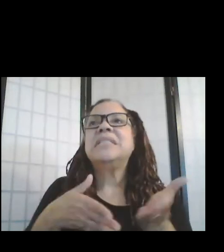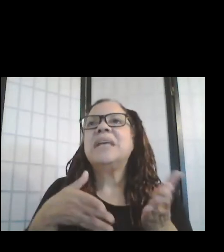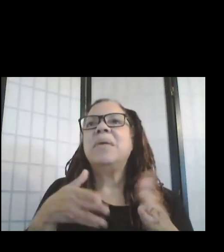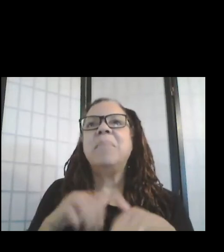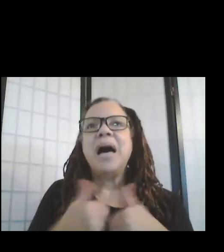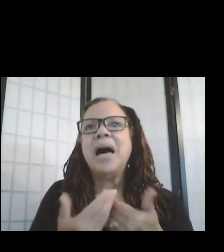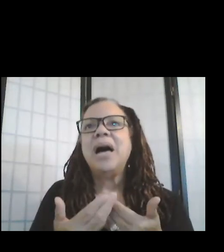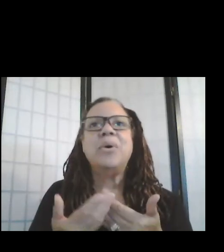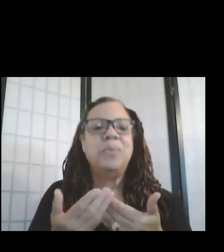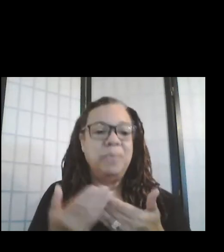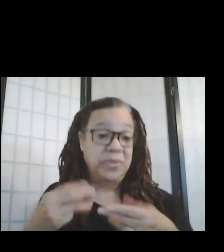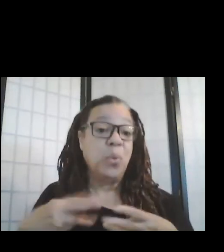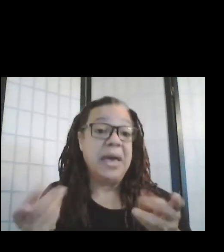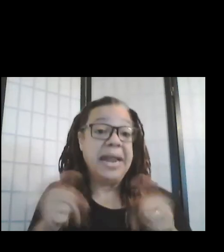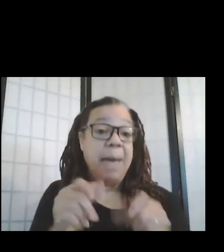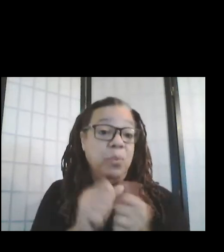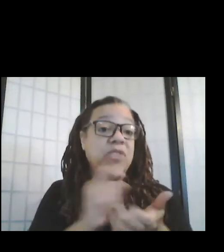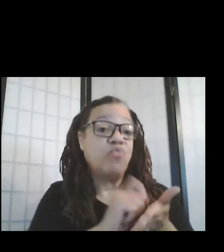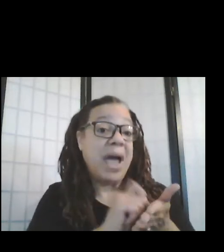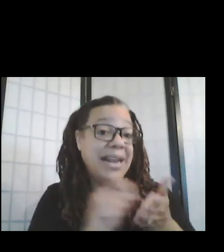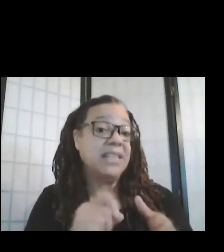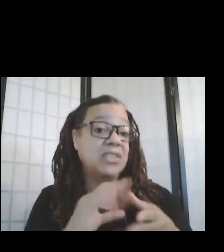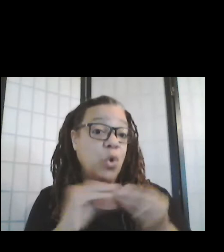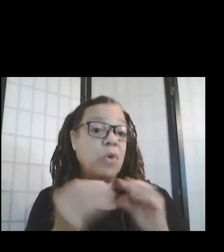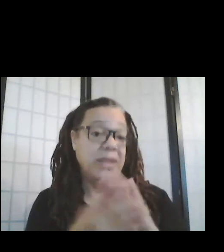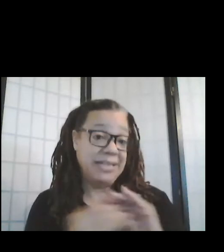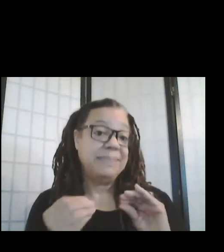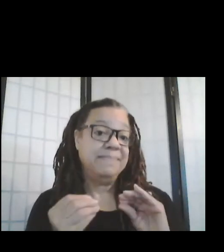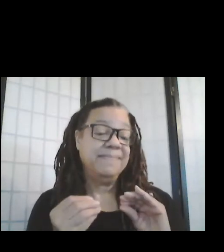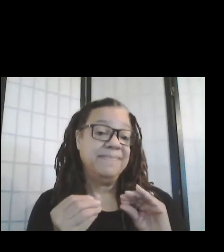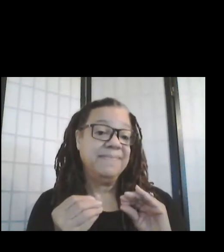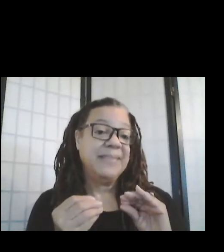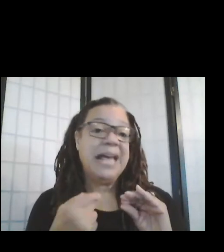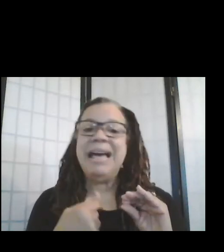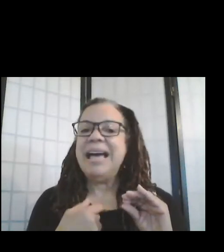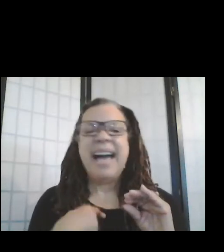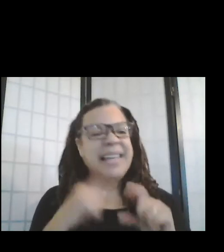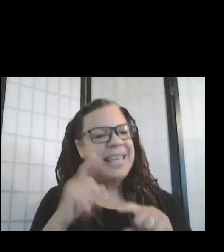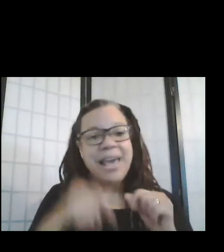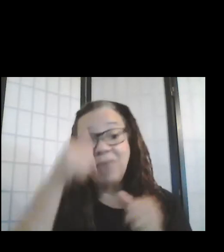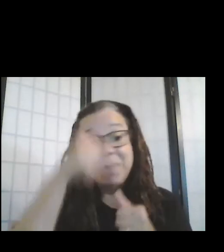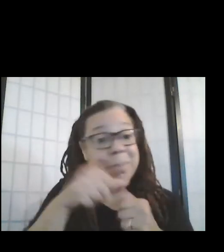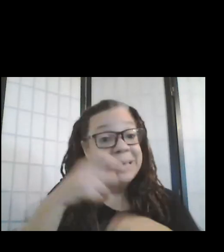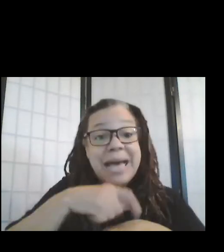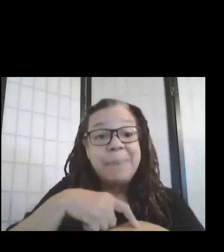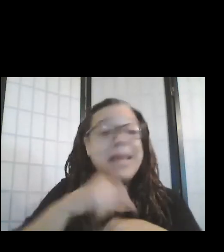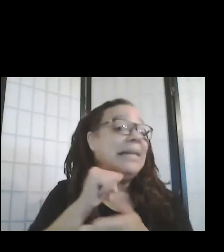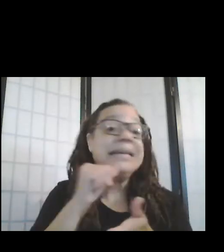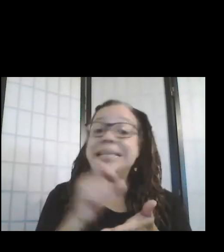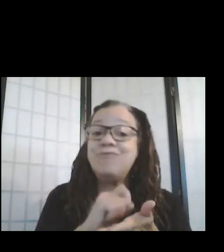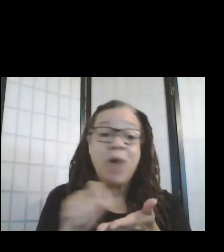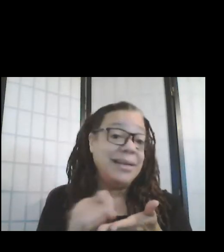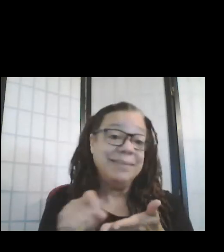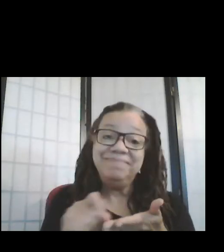the way it happened with me with writing stories. Is I cannot remember a time. Oh, I can